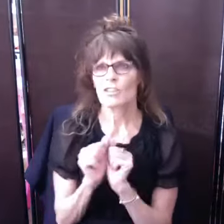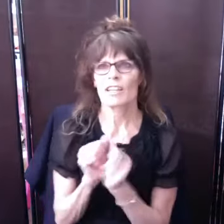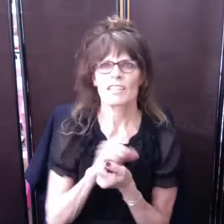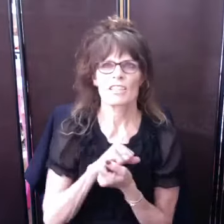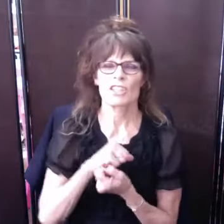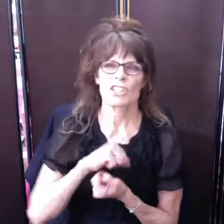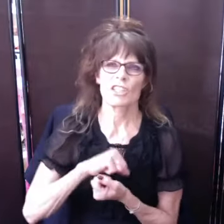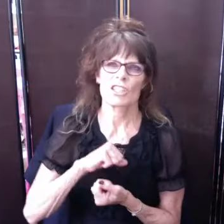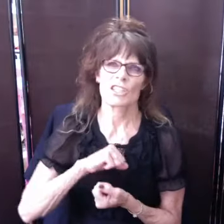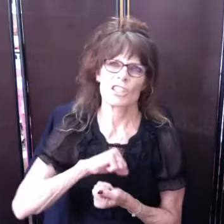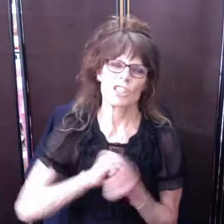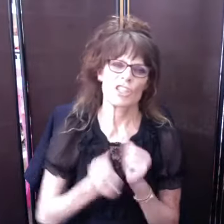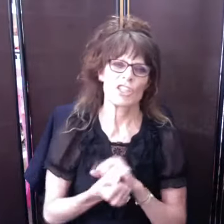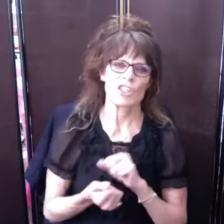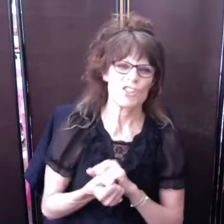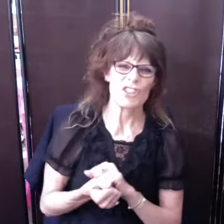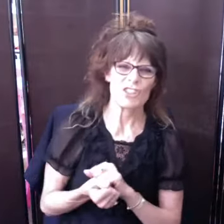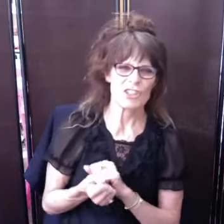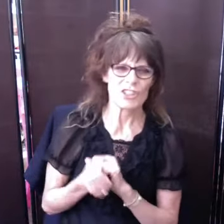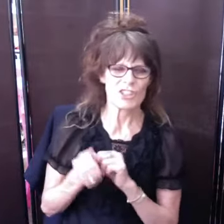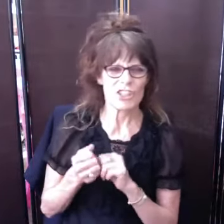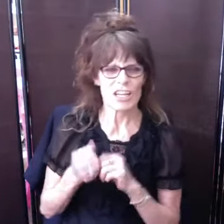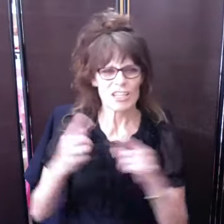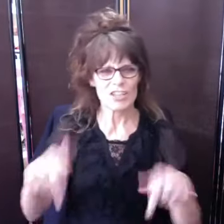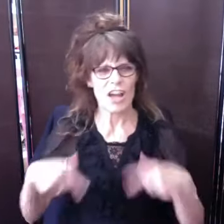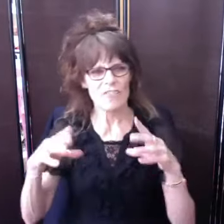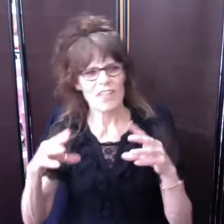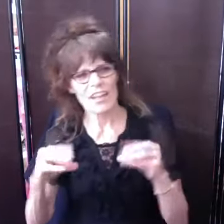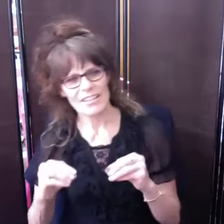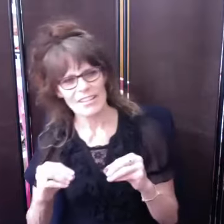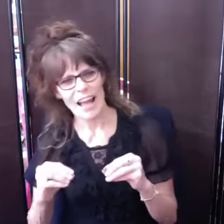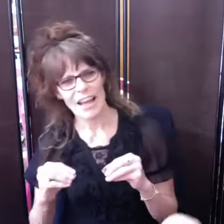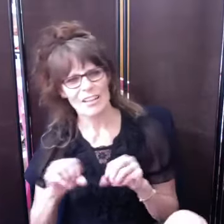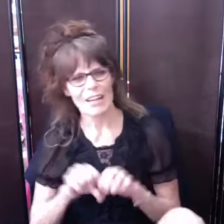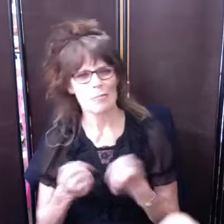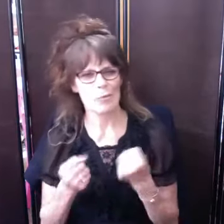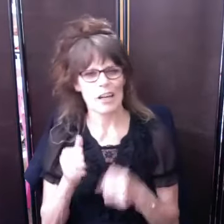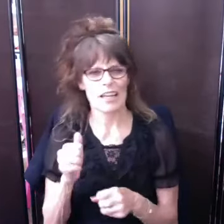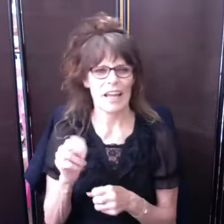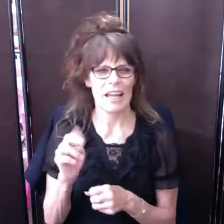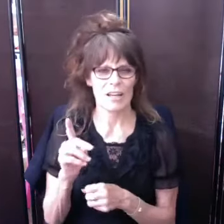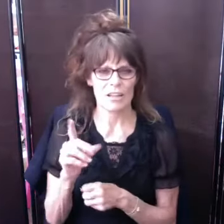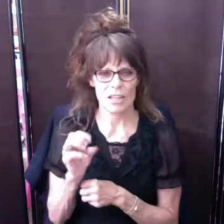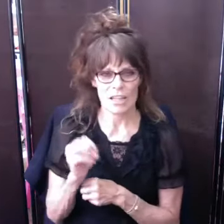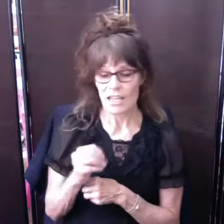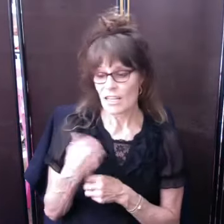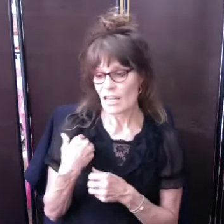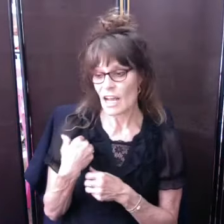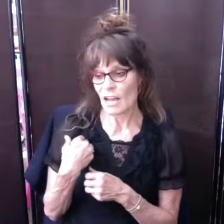ankle. I have a fight with an iron coffee table in my house about a year before I came to Alcoholics Anonymous. I was knee walking drunk and I was